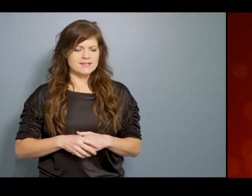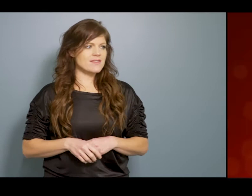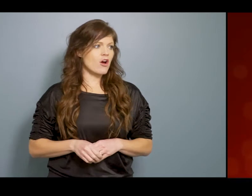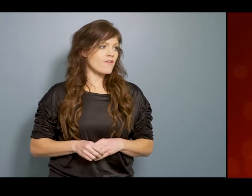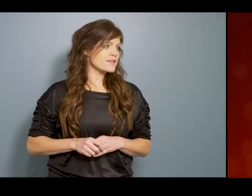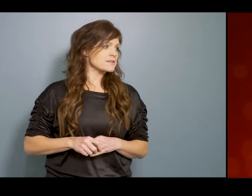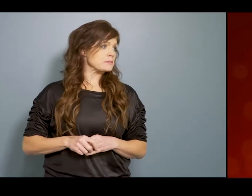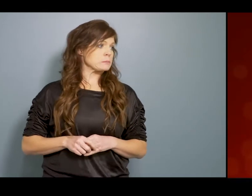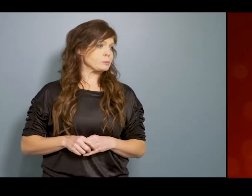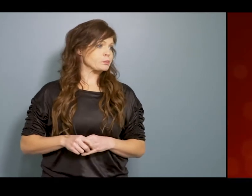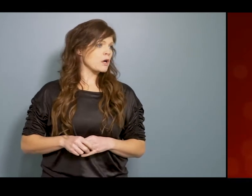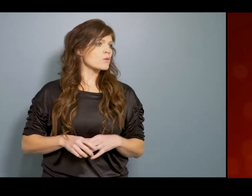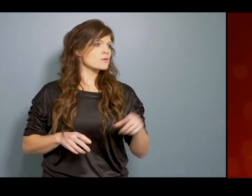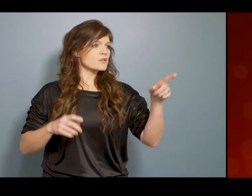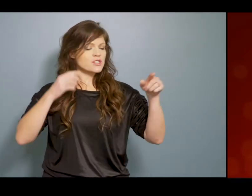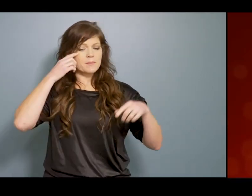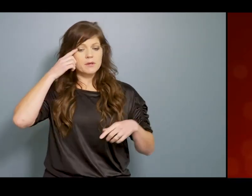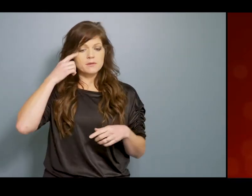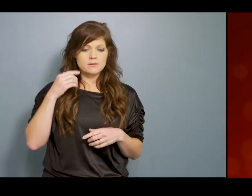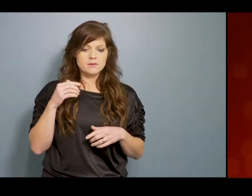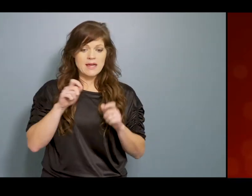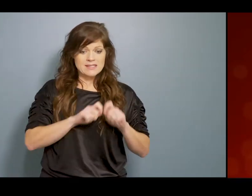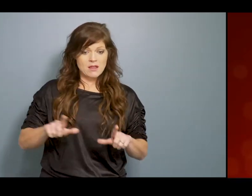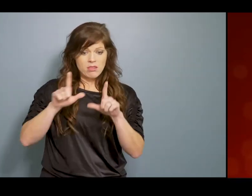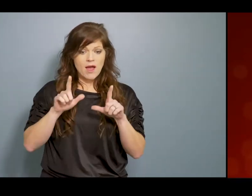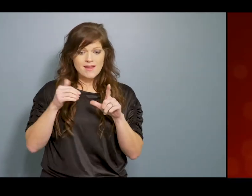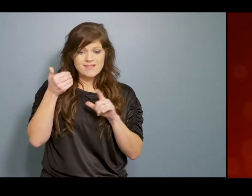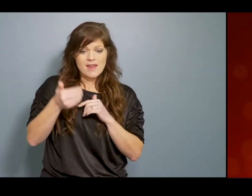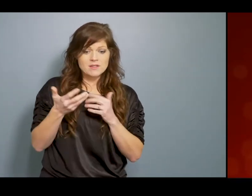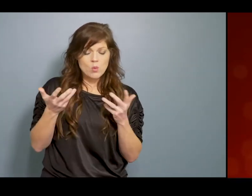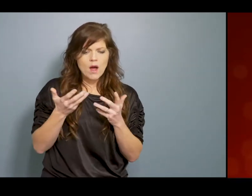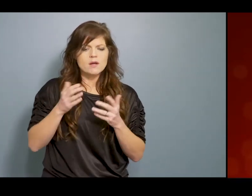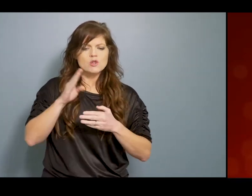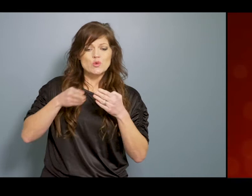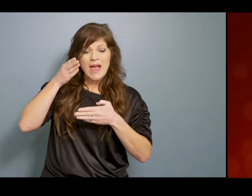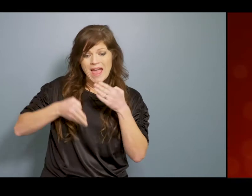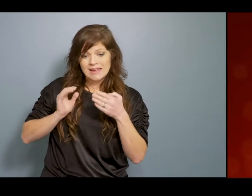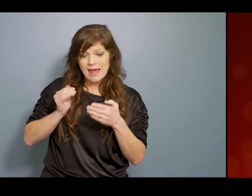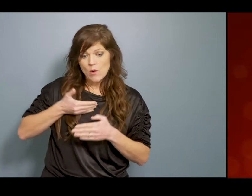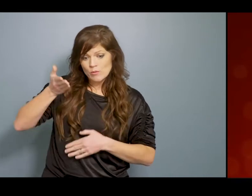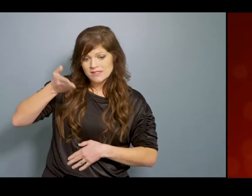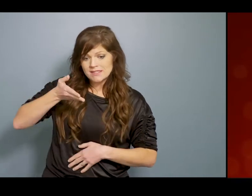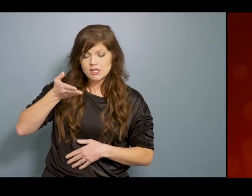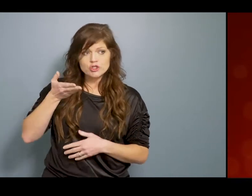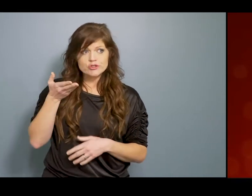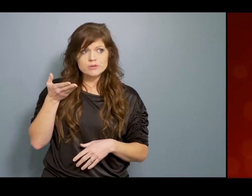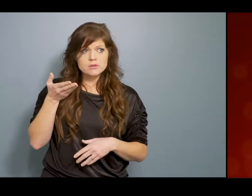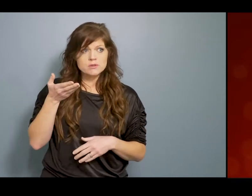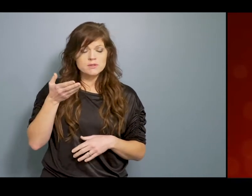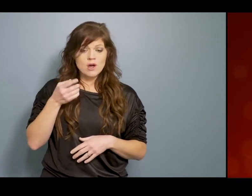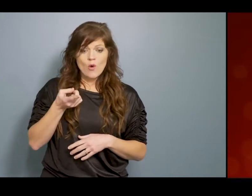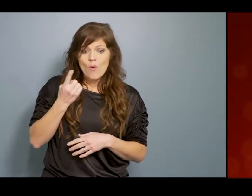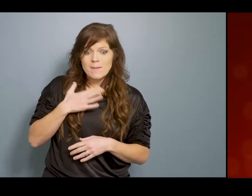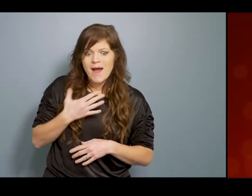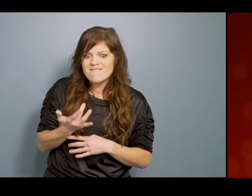My next slide is something I wanted to end our presentation with. I don't know about you, but Dances with Wolves is one of my favorite